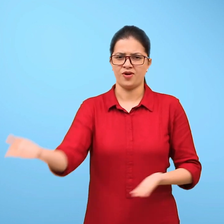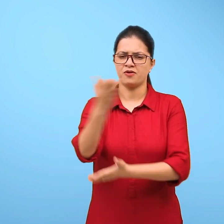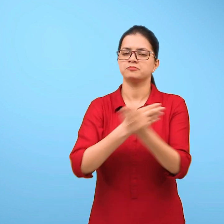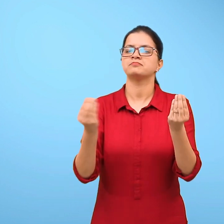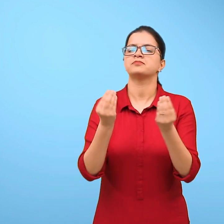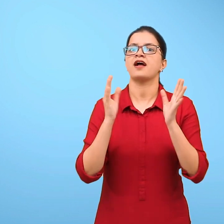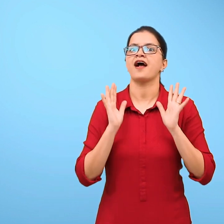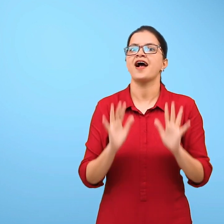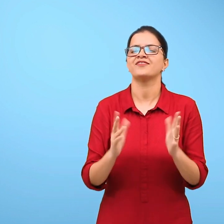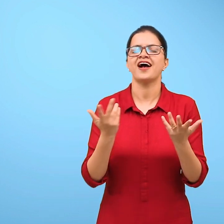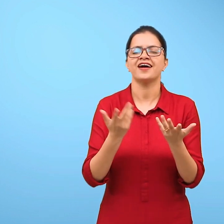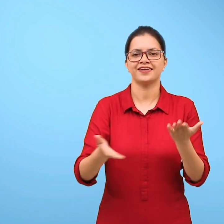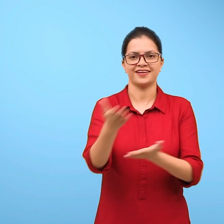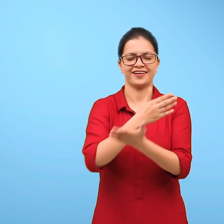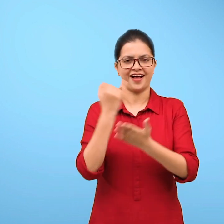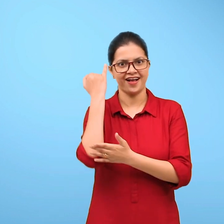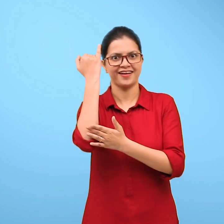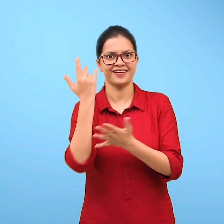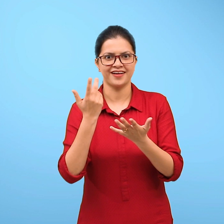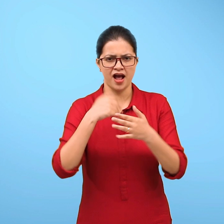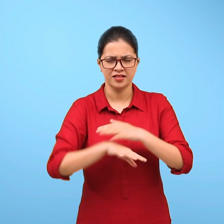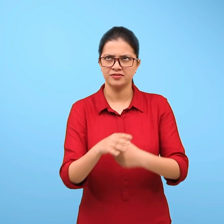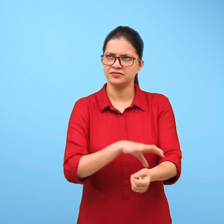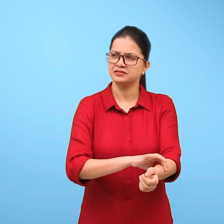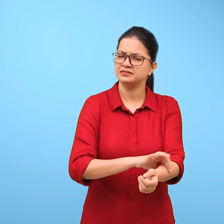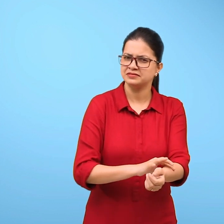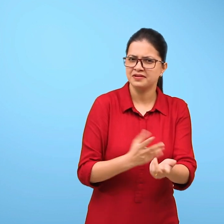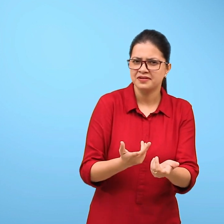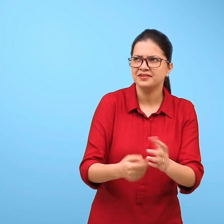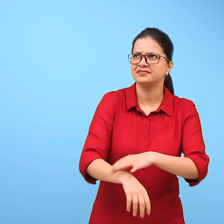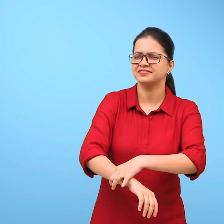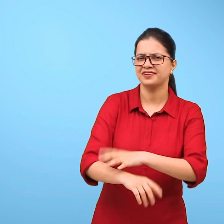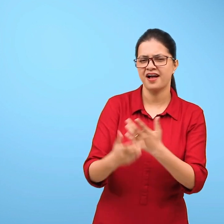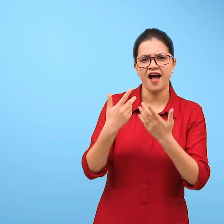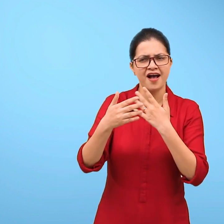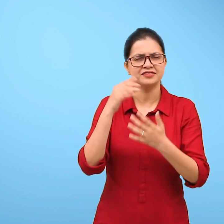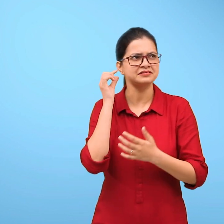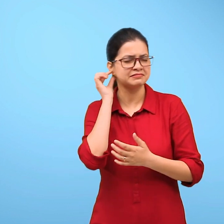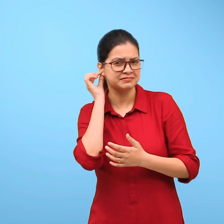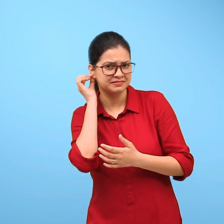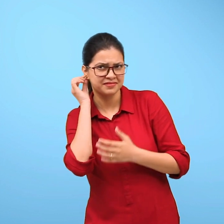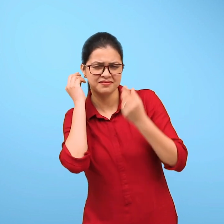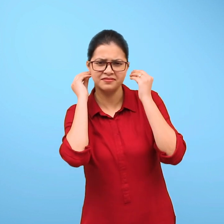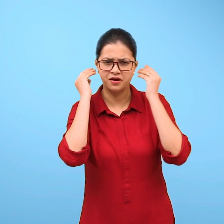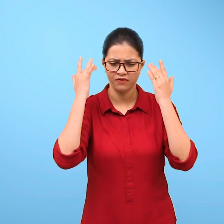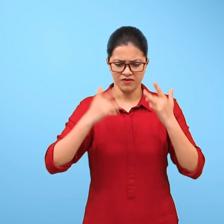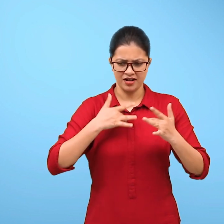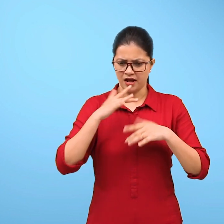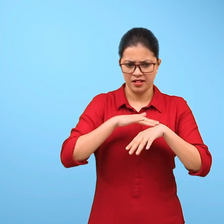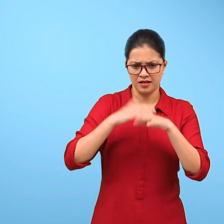We can have some idea about the shape and number of bones in some parts of our body by feeling them.